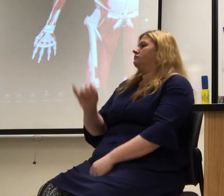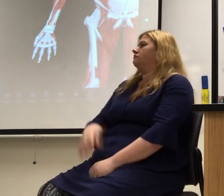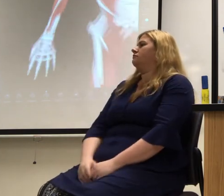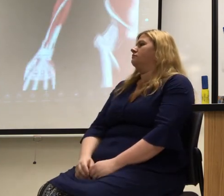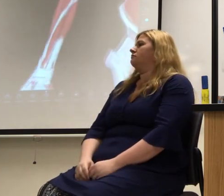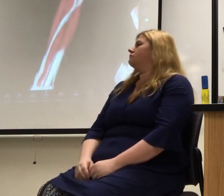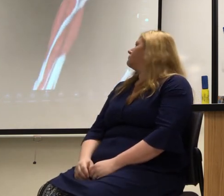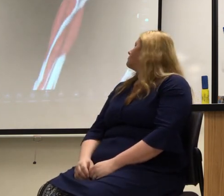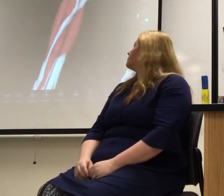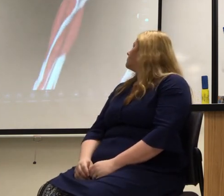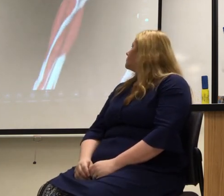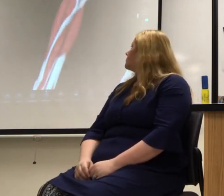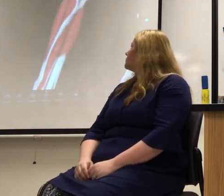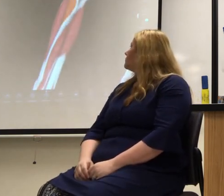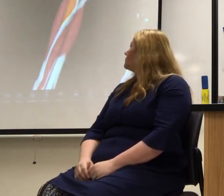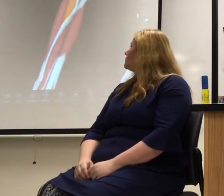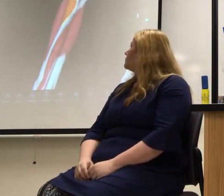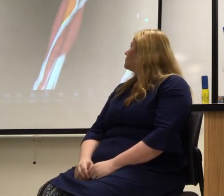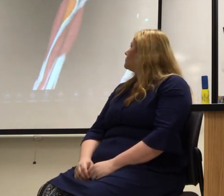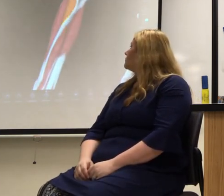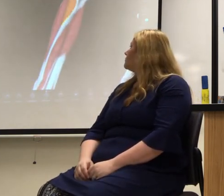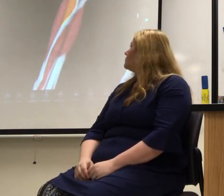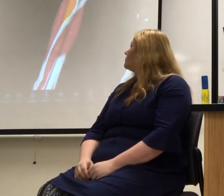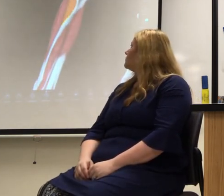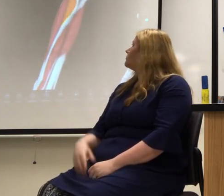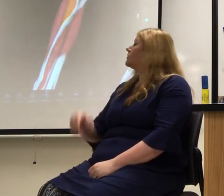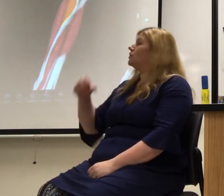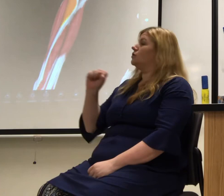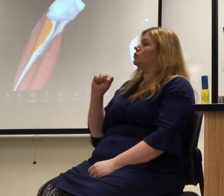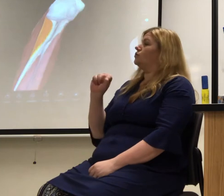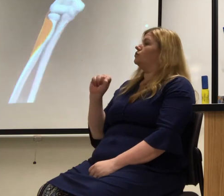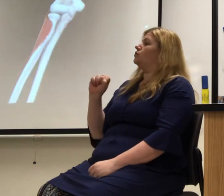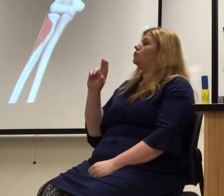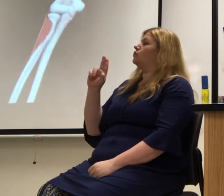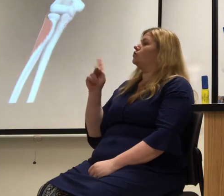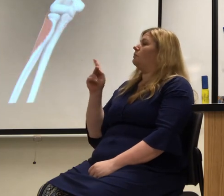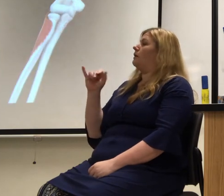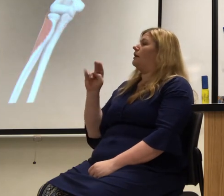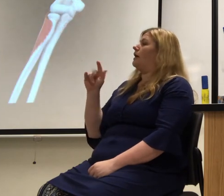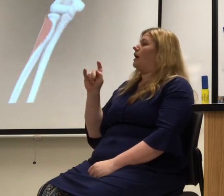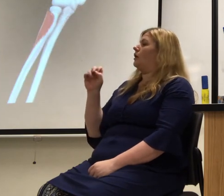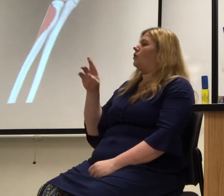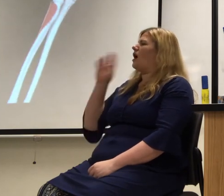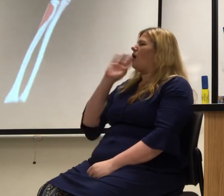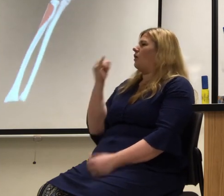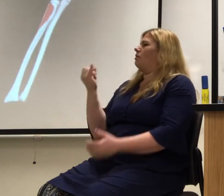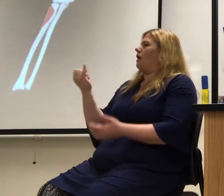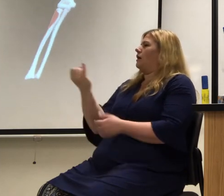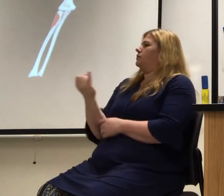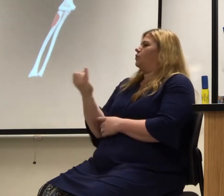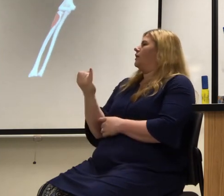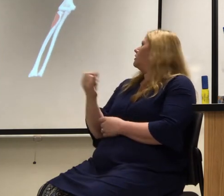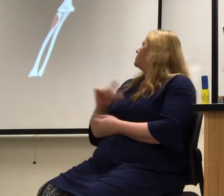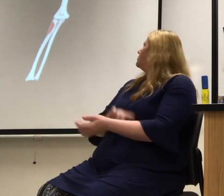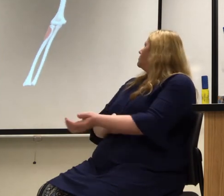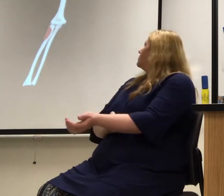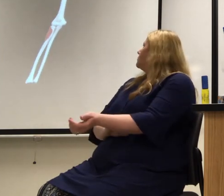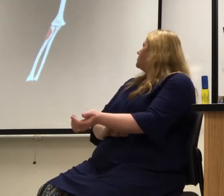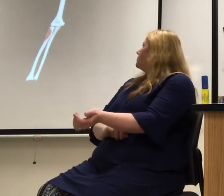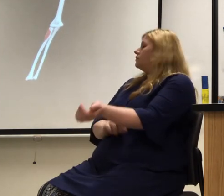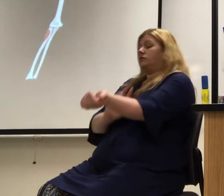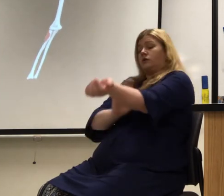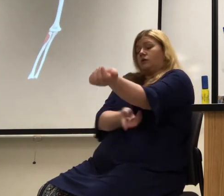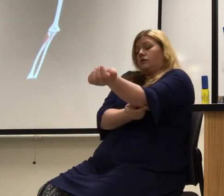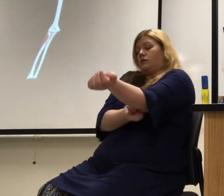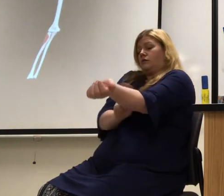Find supinator. There it is right there. Supinator. I'm going to isolate it so you can see what it looks like. So here's the supinator muscle. You